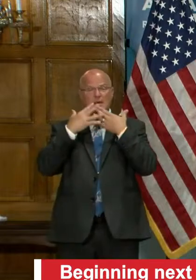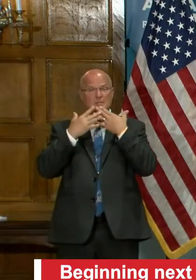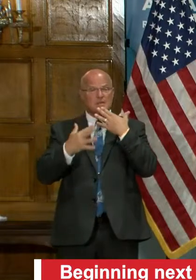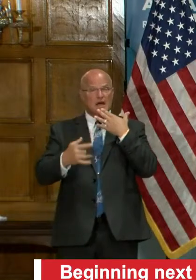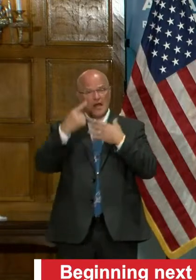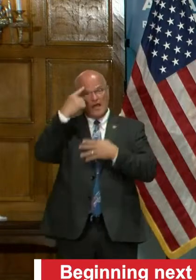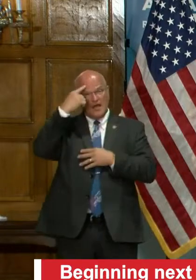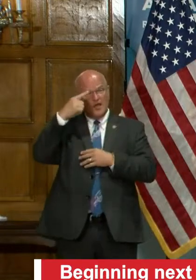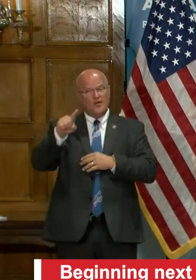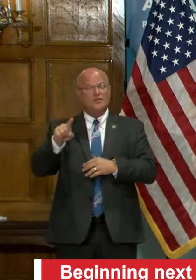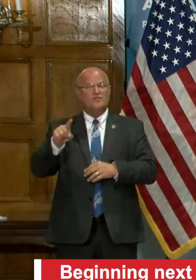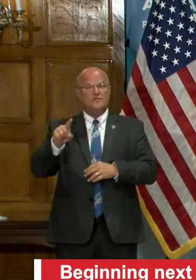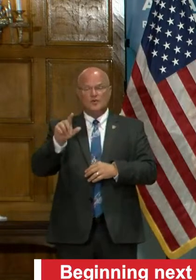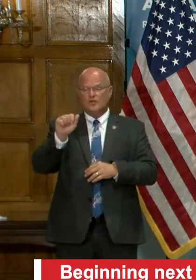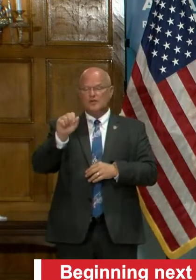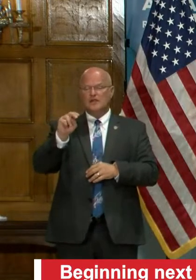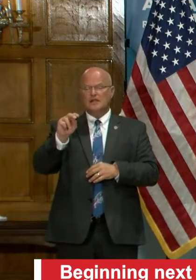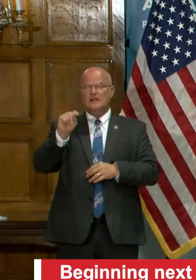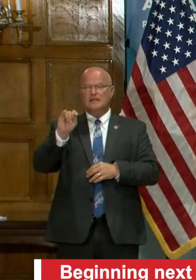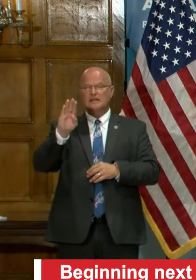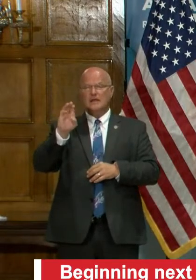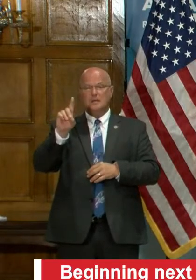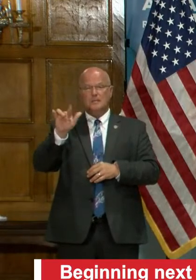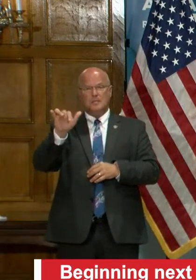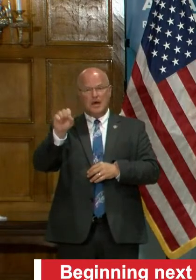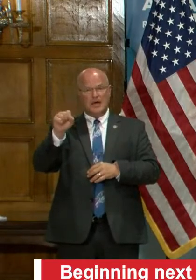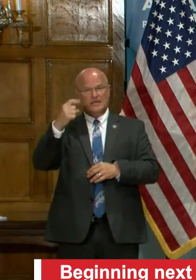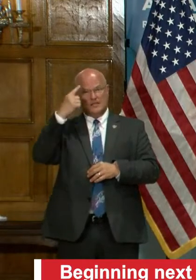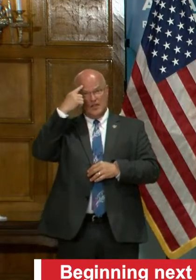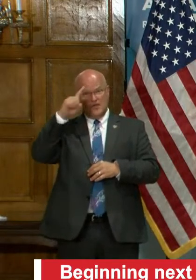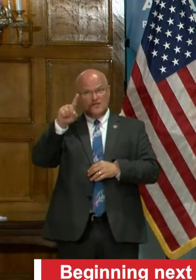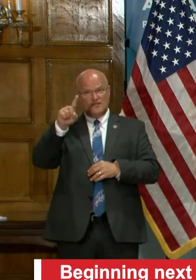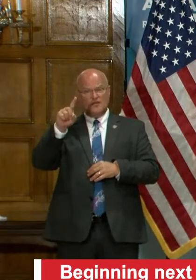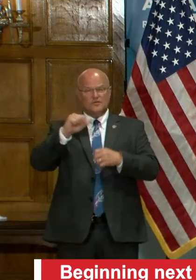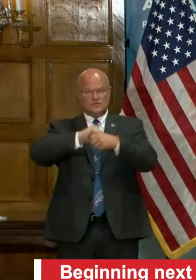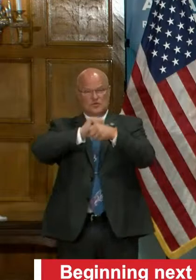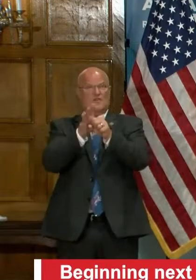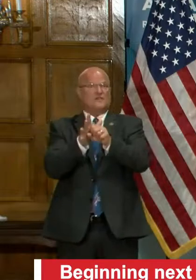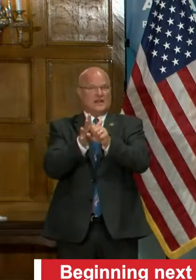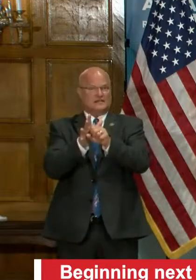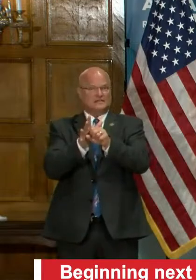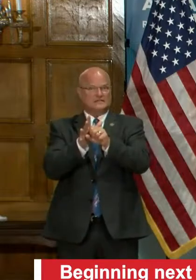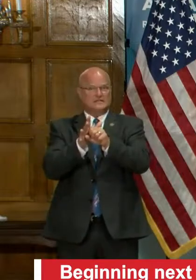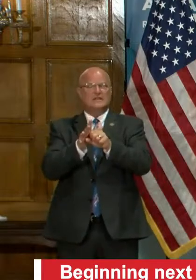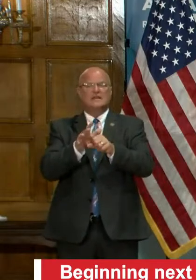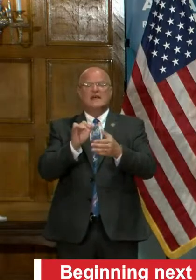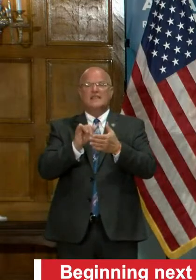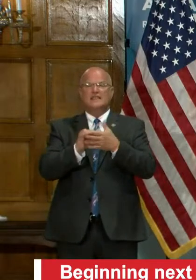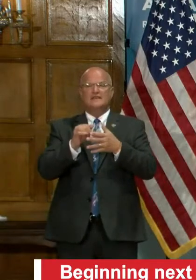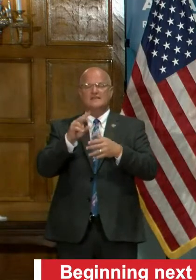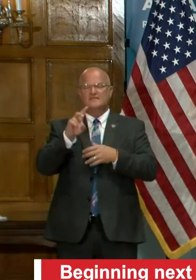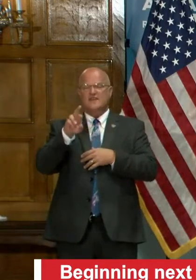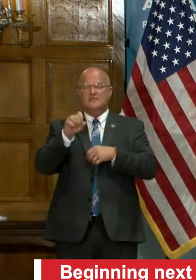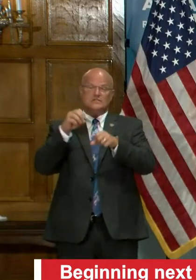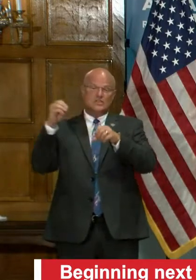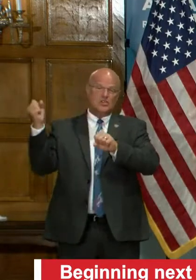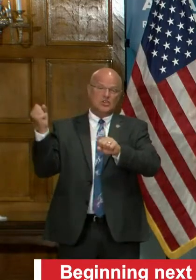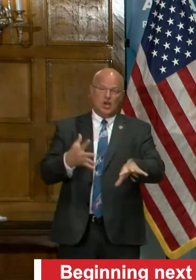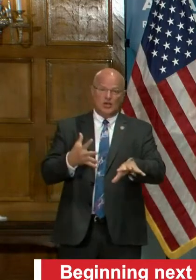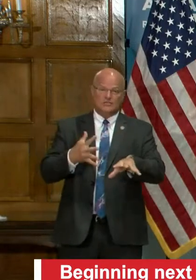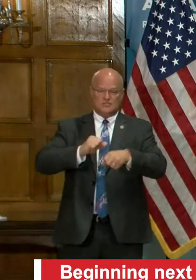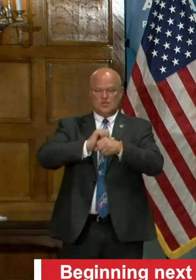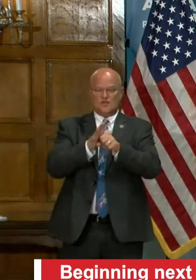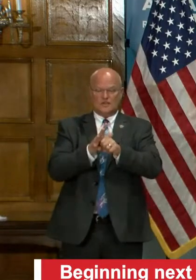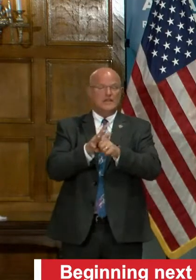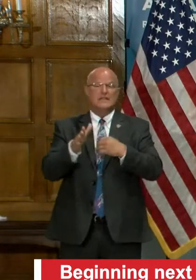blood for antibodies to the SARS coronavirus 2, the virus that causes COVID-19. Now that